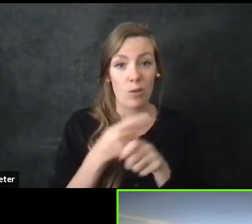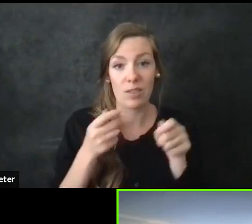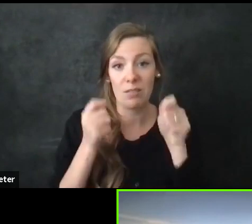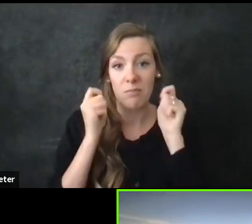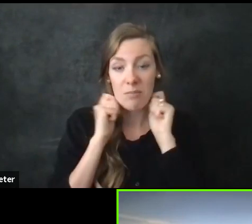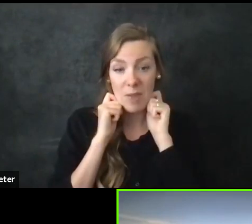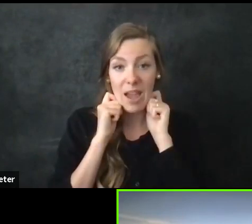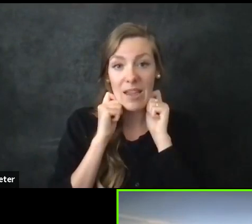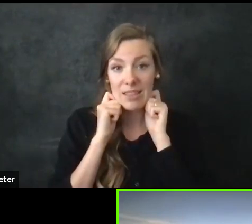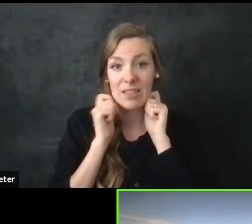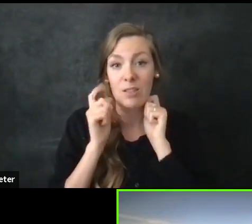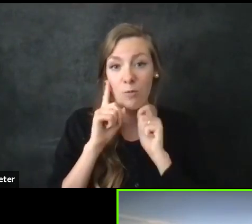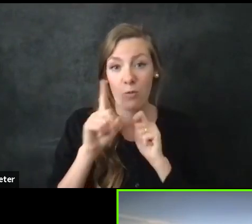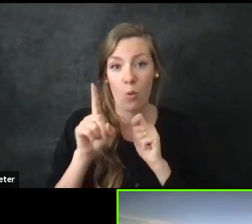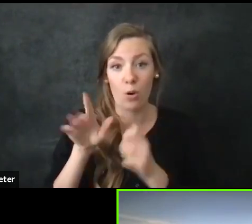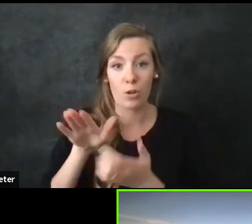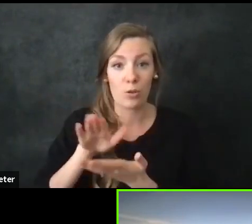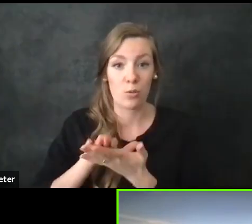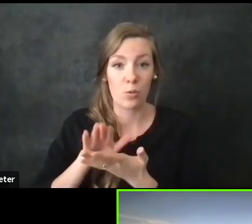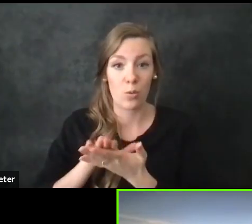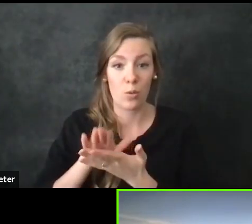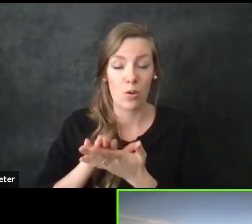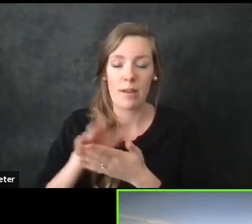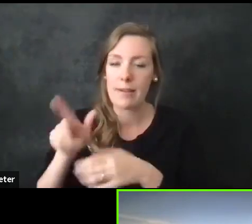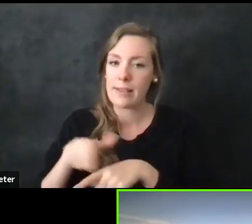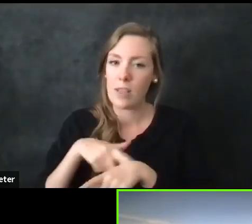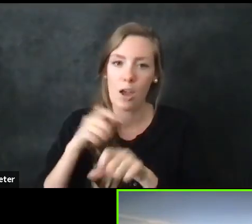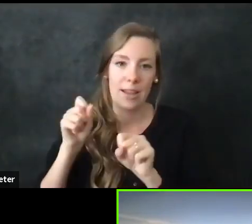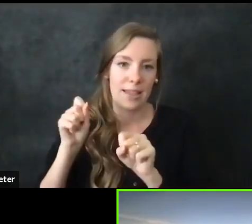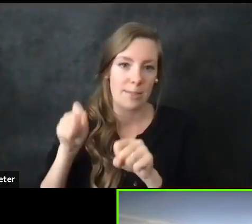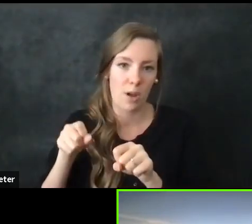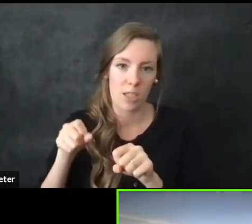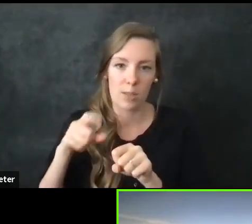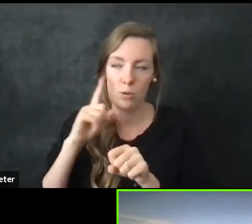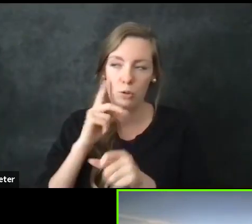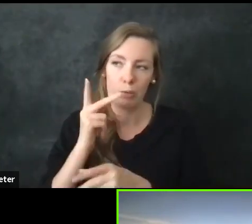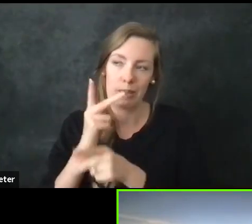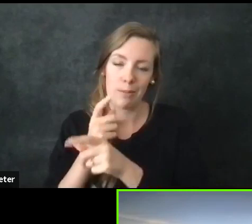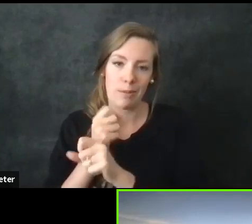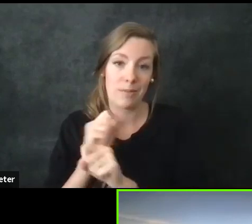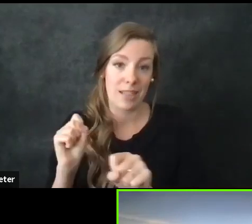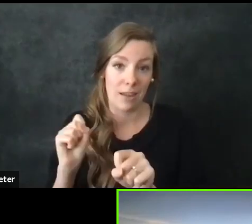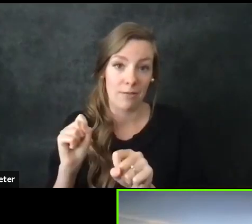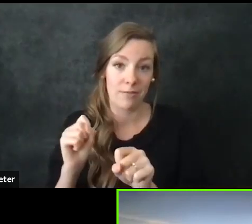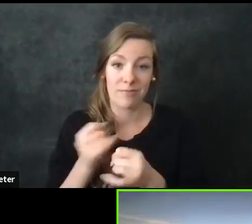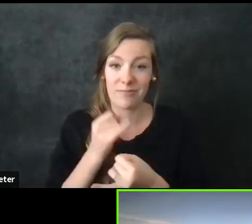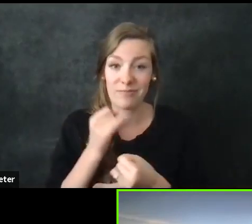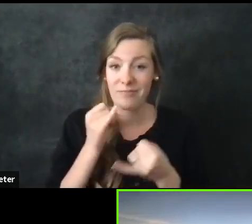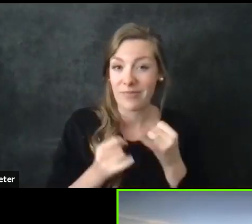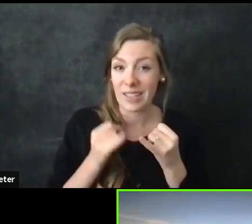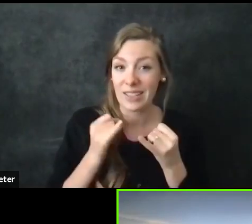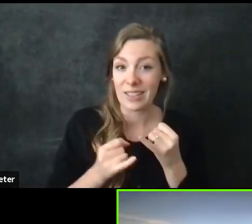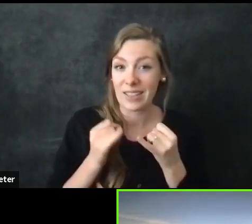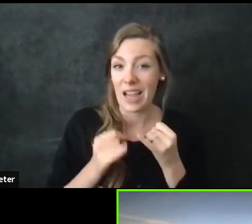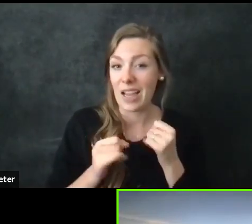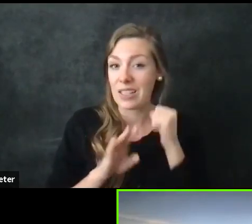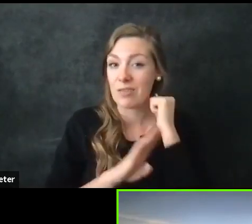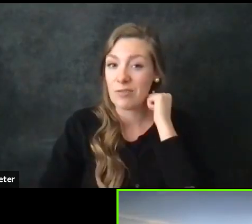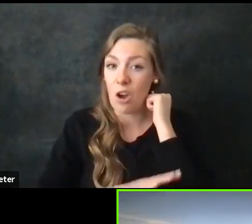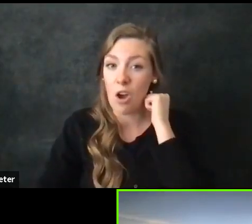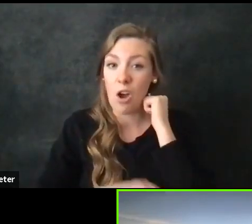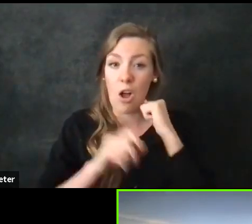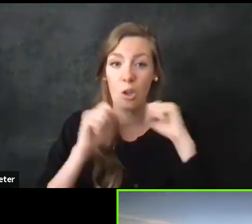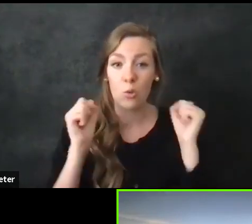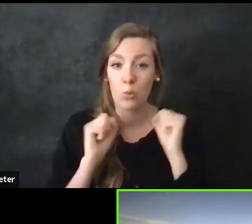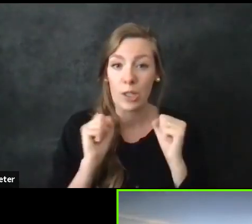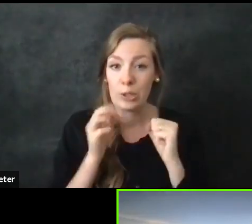facial coverings as long as necessary to keep our community safe. Finally, as fall and winter are approaching,